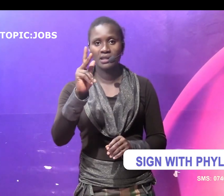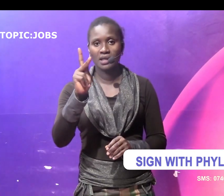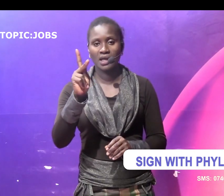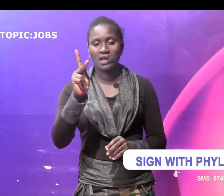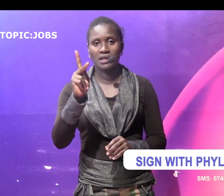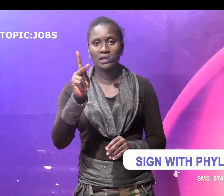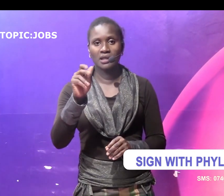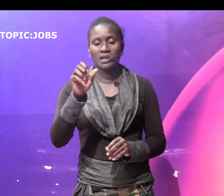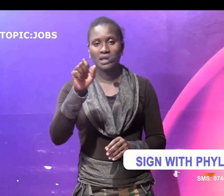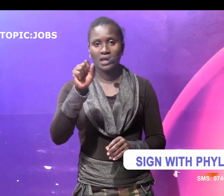S-A-C-K.